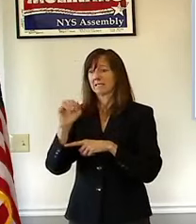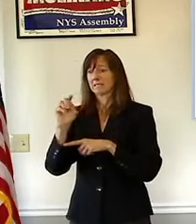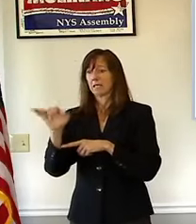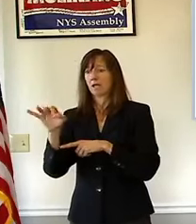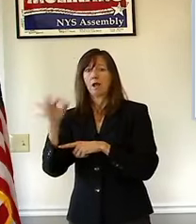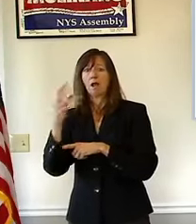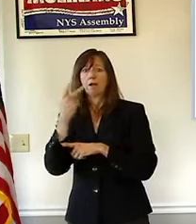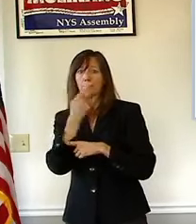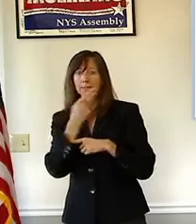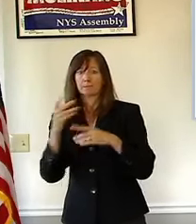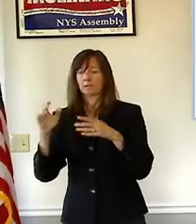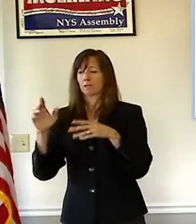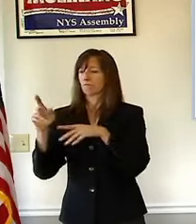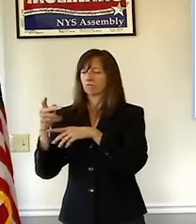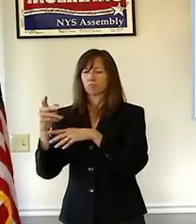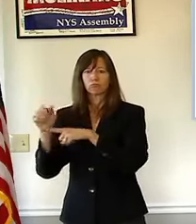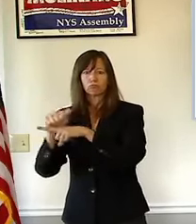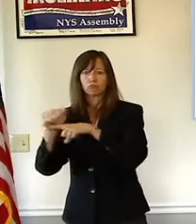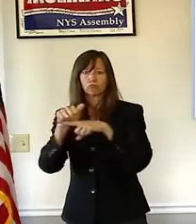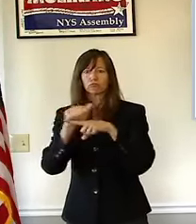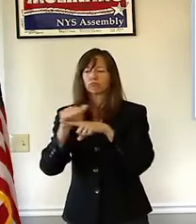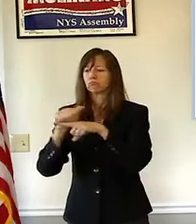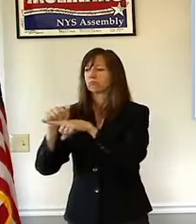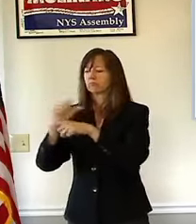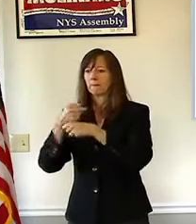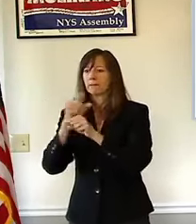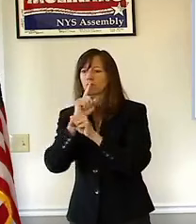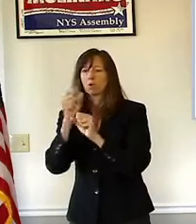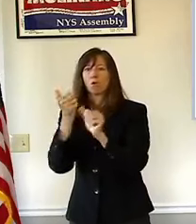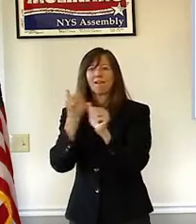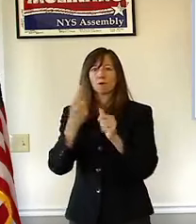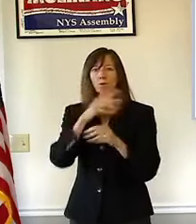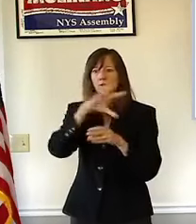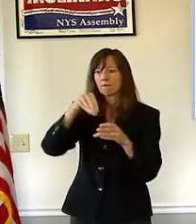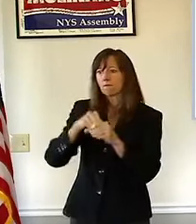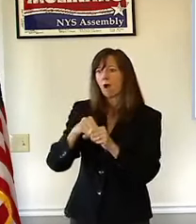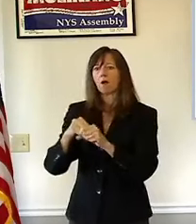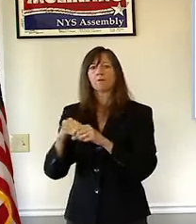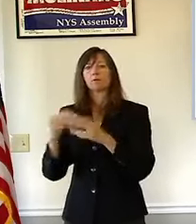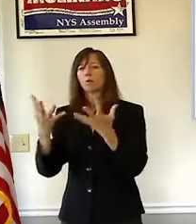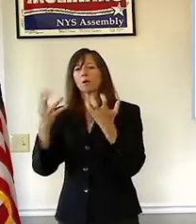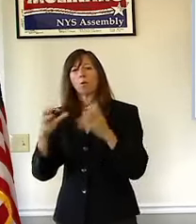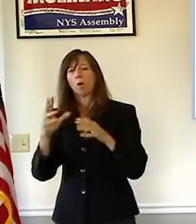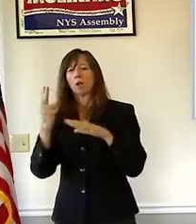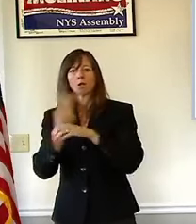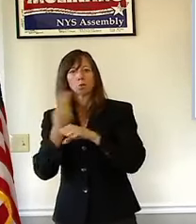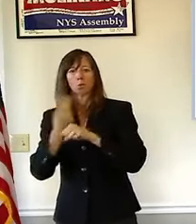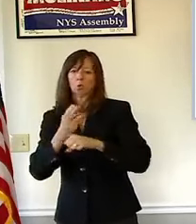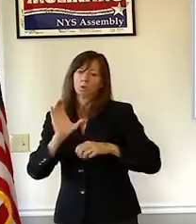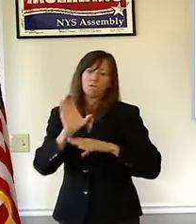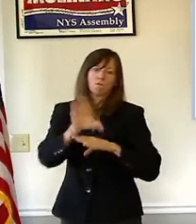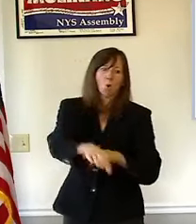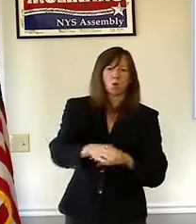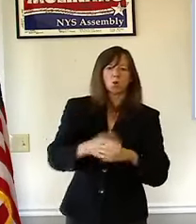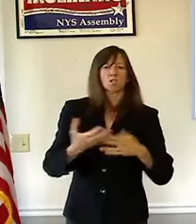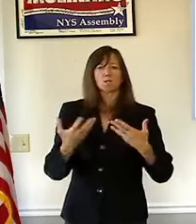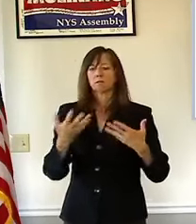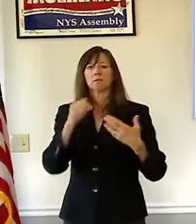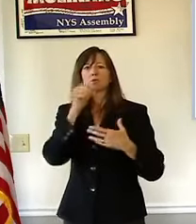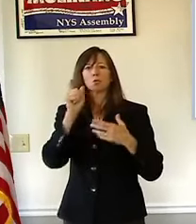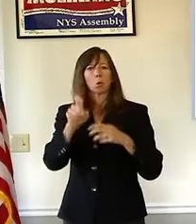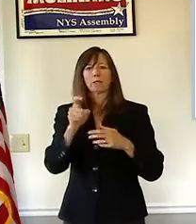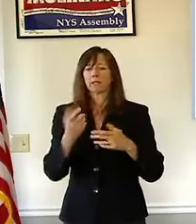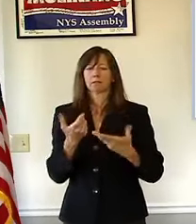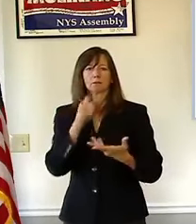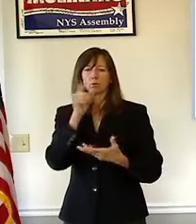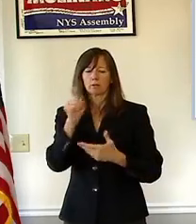participates in that, to use of force and the continuum of force, we just start from a different place. And without suggesting